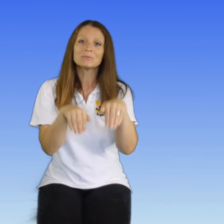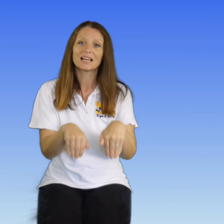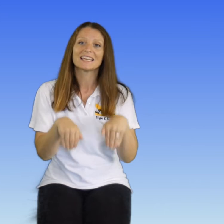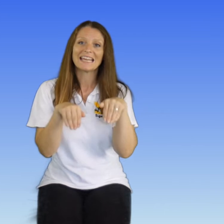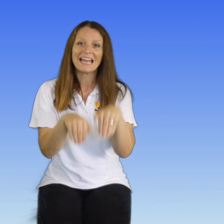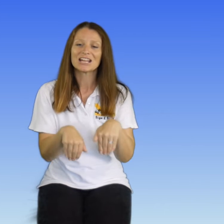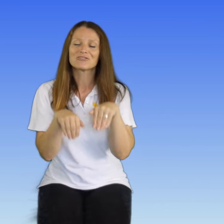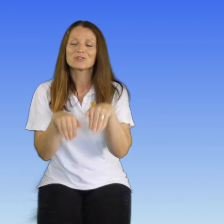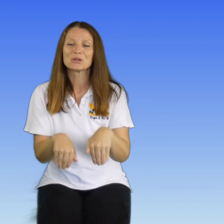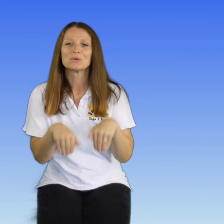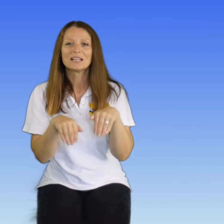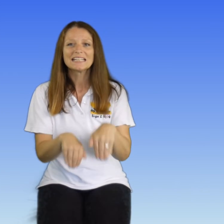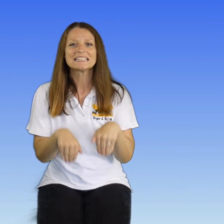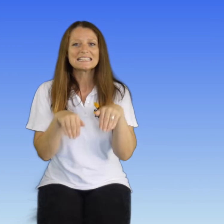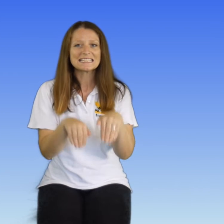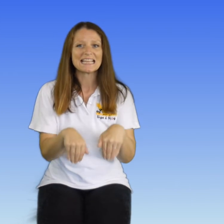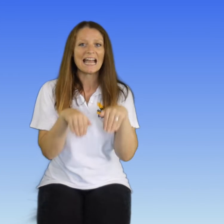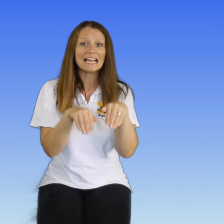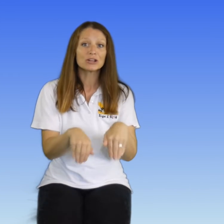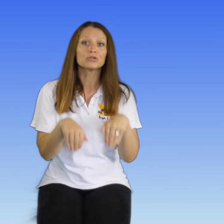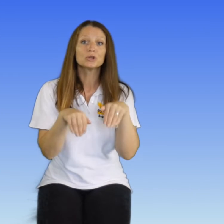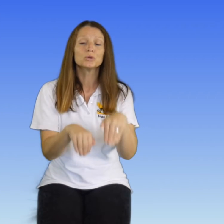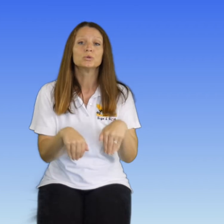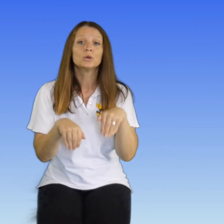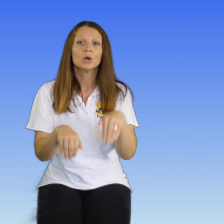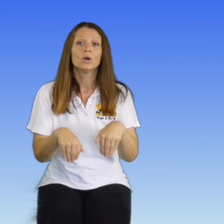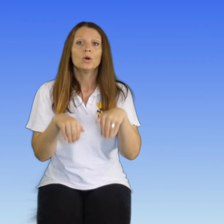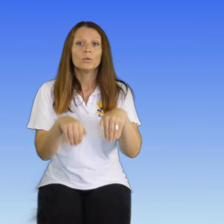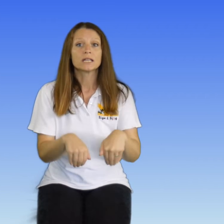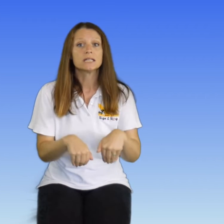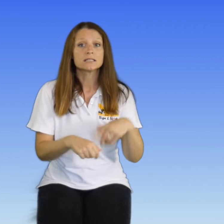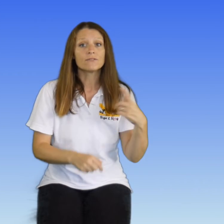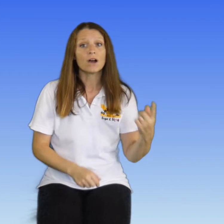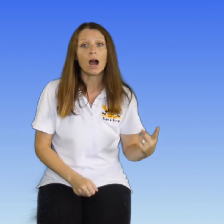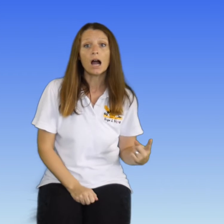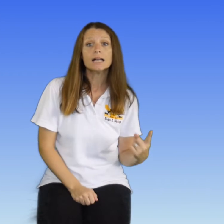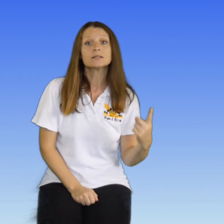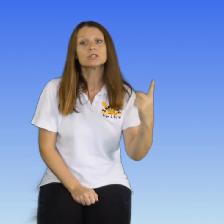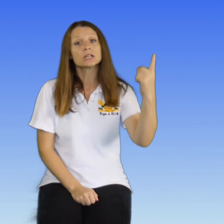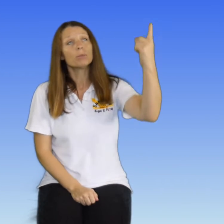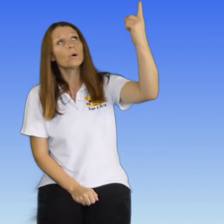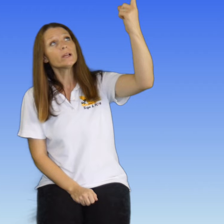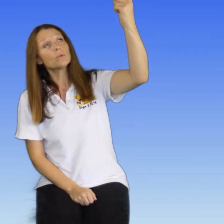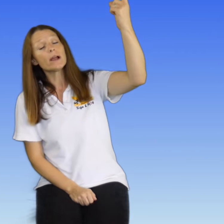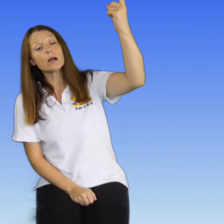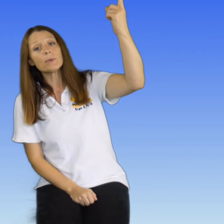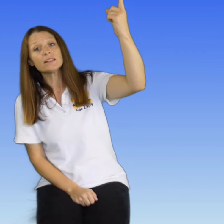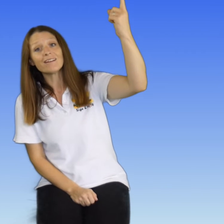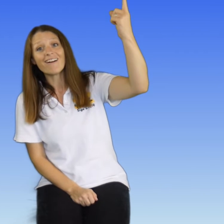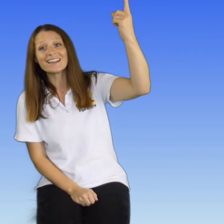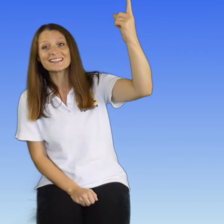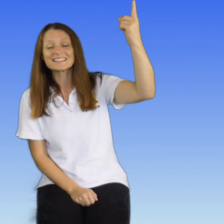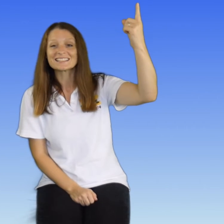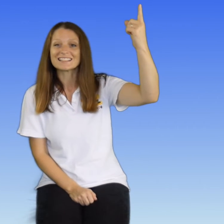like a kangaroo. This is kangaroo. We're going to need the sign for high. So we're just going to point way up high in the